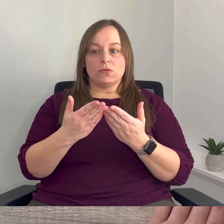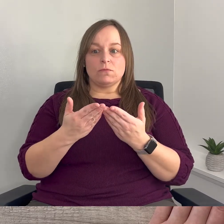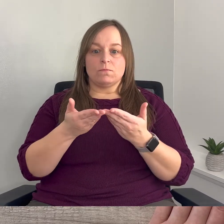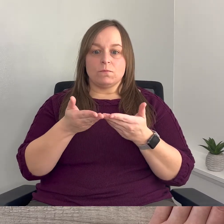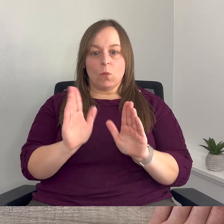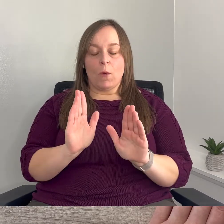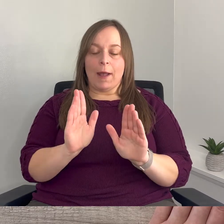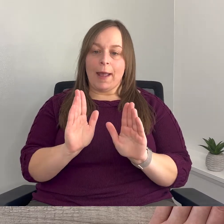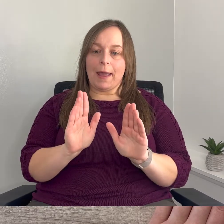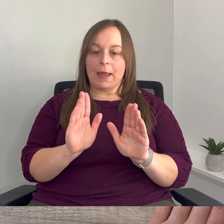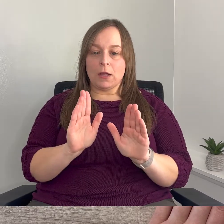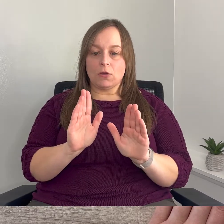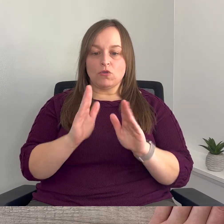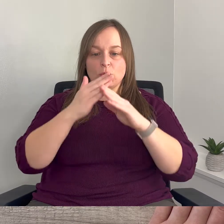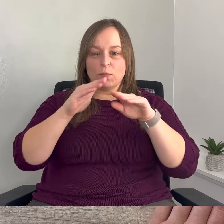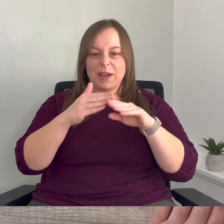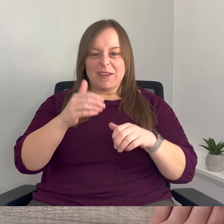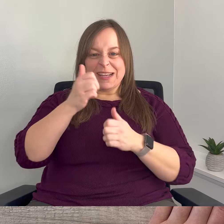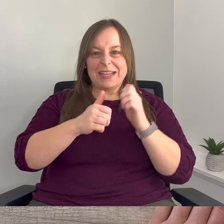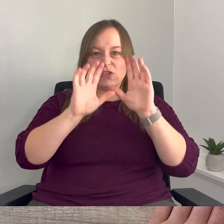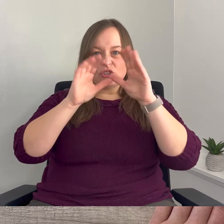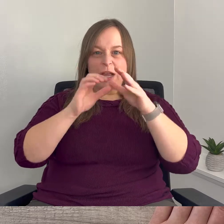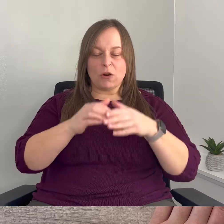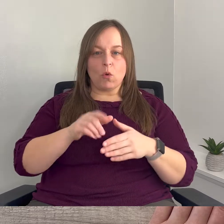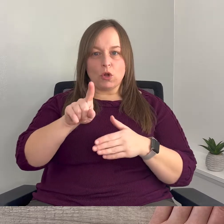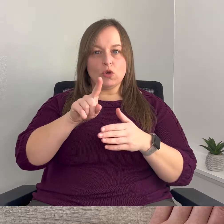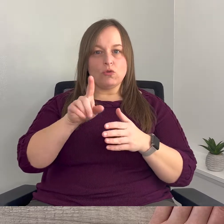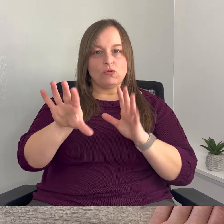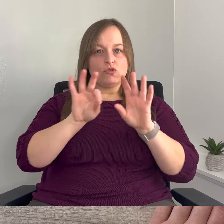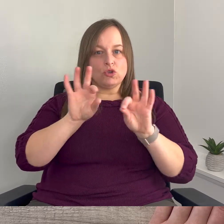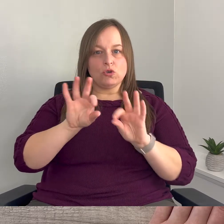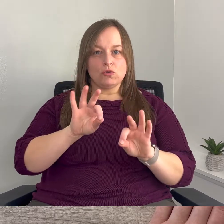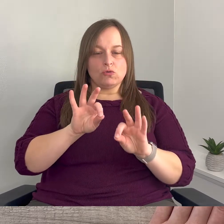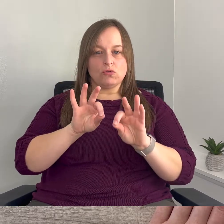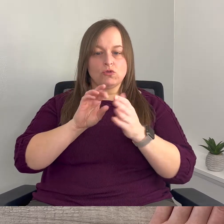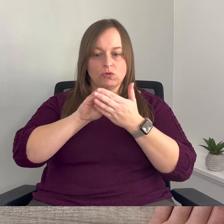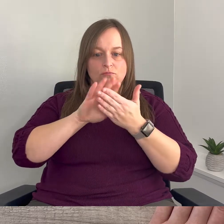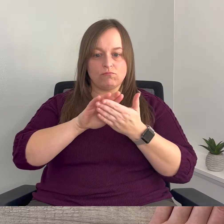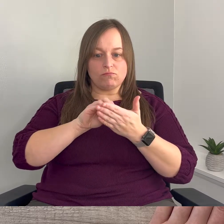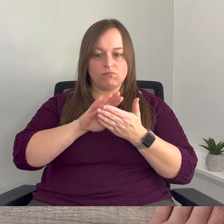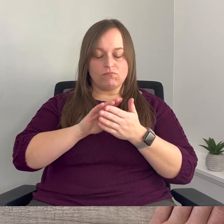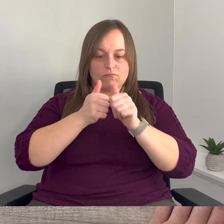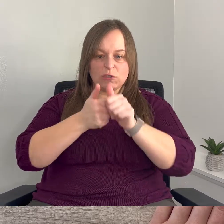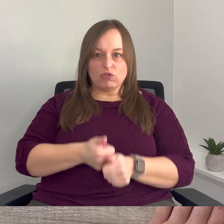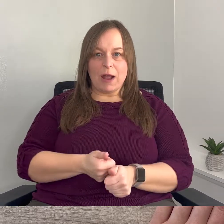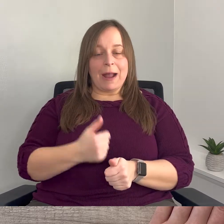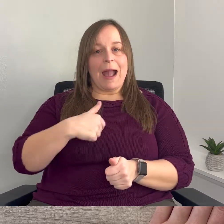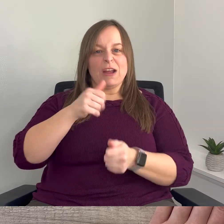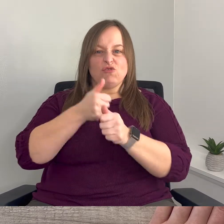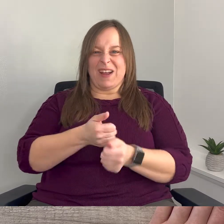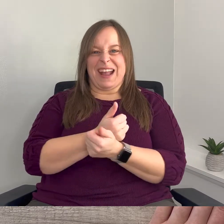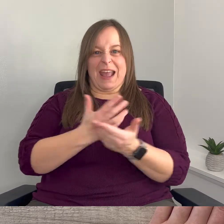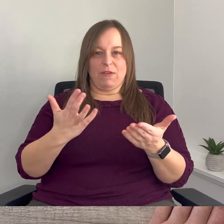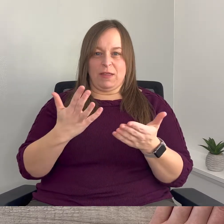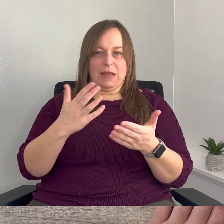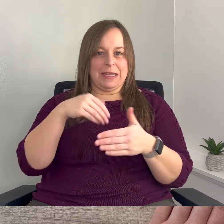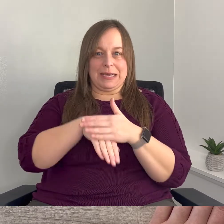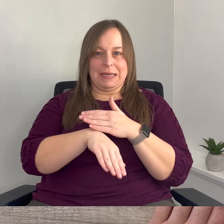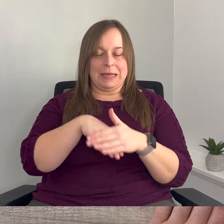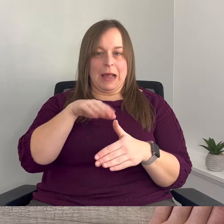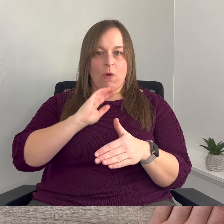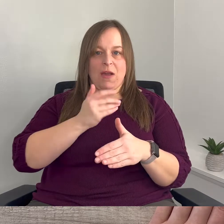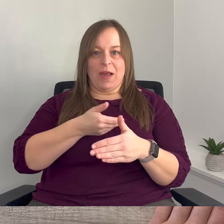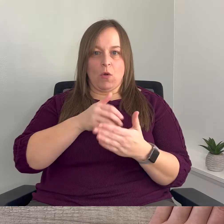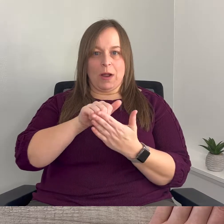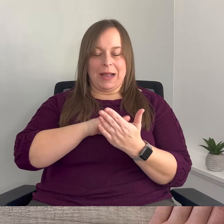This gives you a way to break down each of the categories that you choose to track. I track